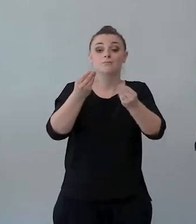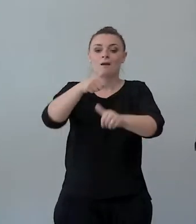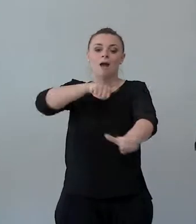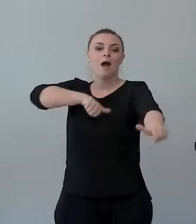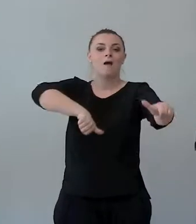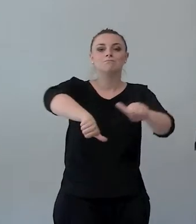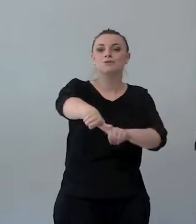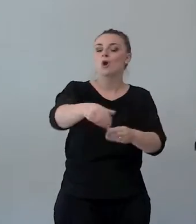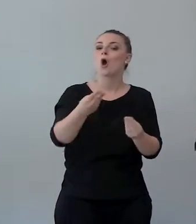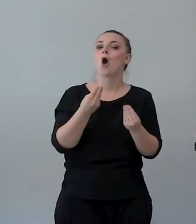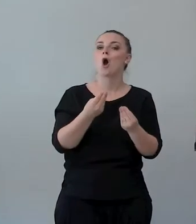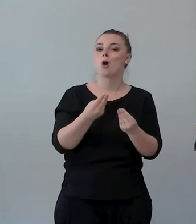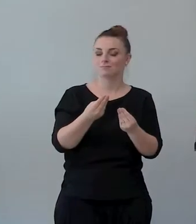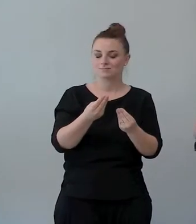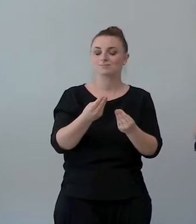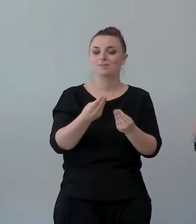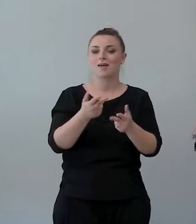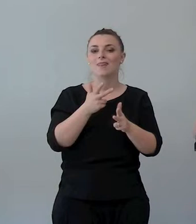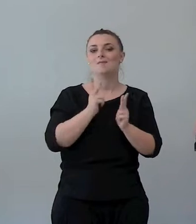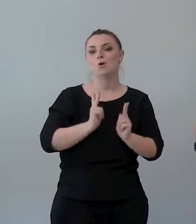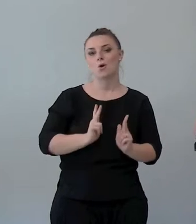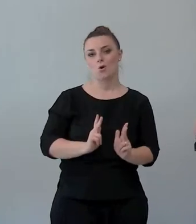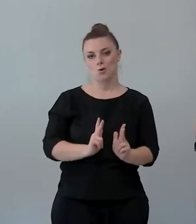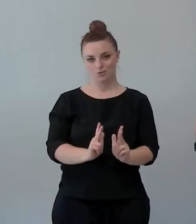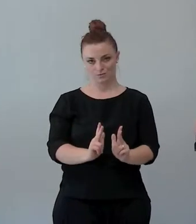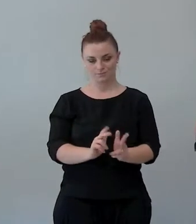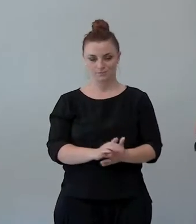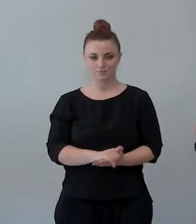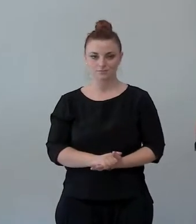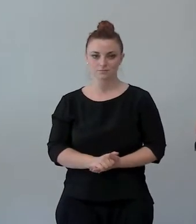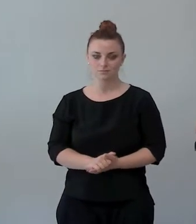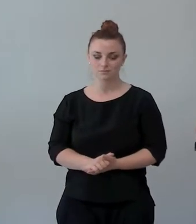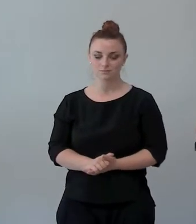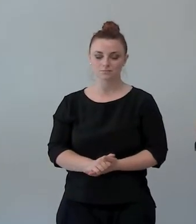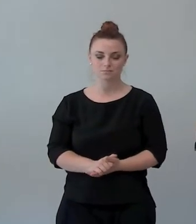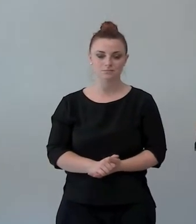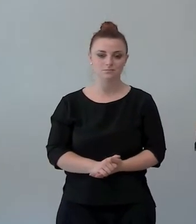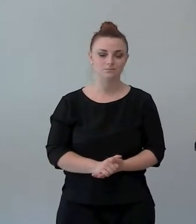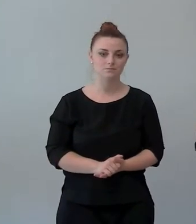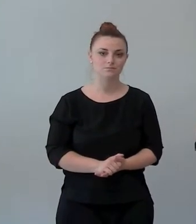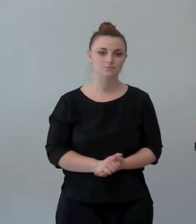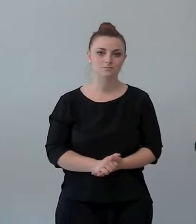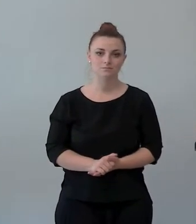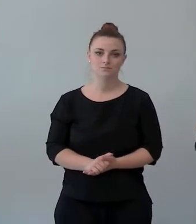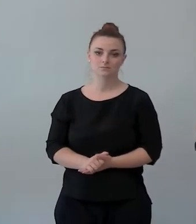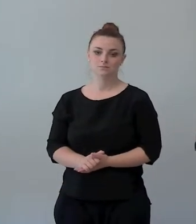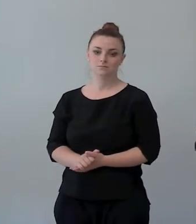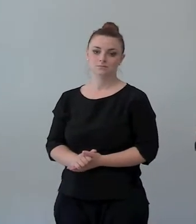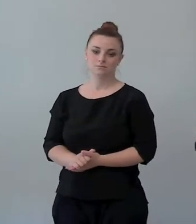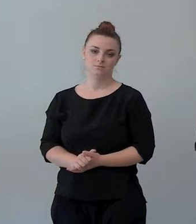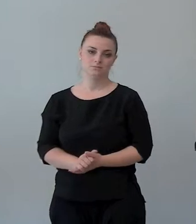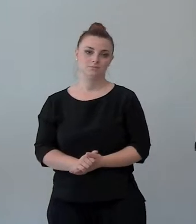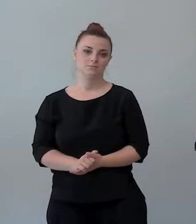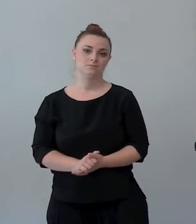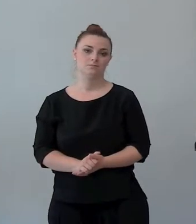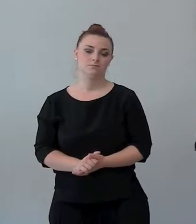Lord tells us: come to me, all of you who are weary and oppressed,